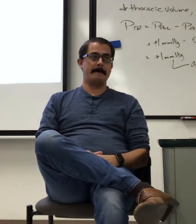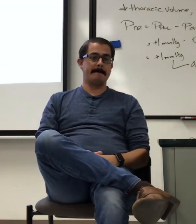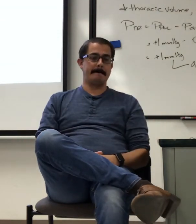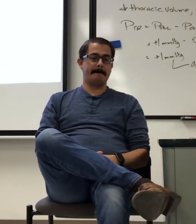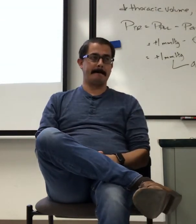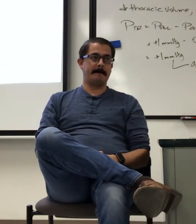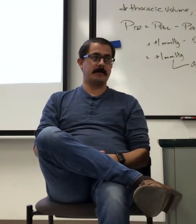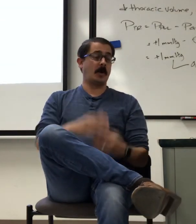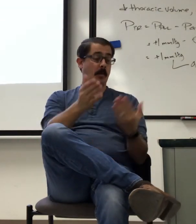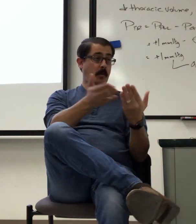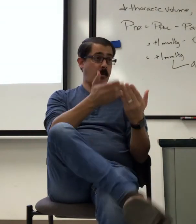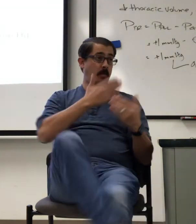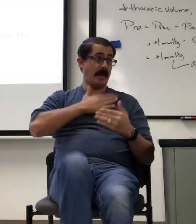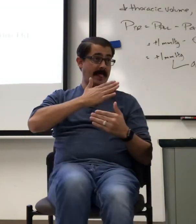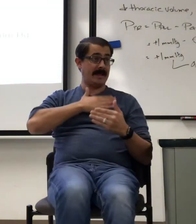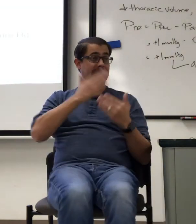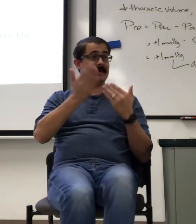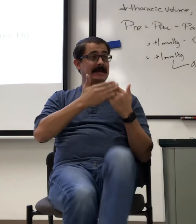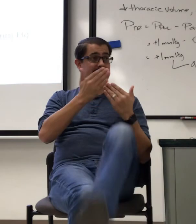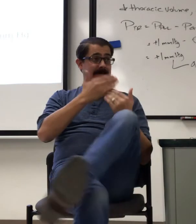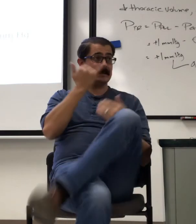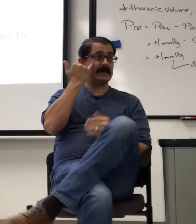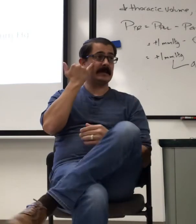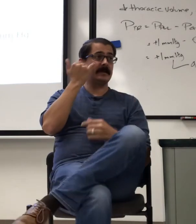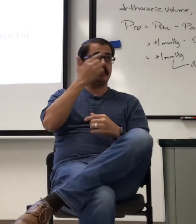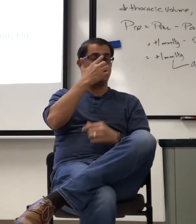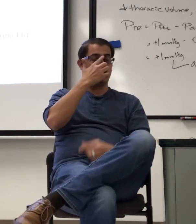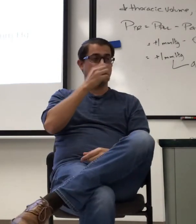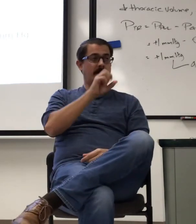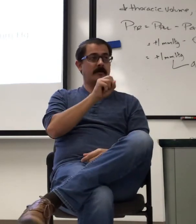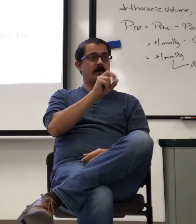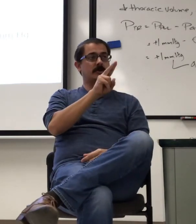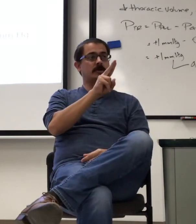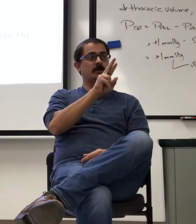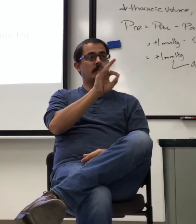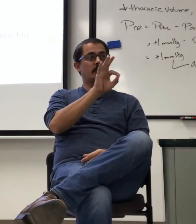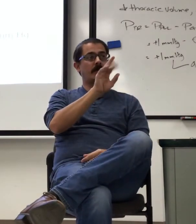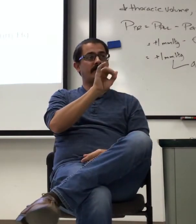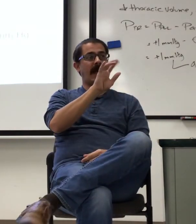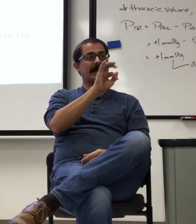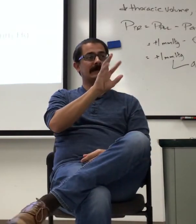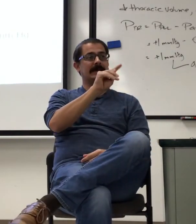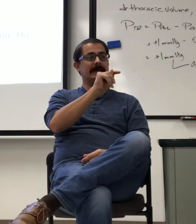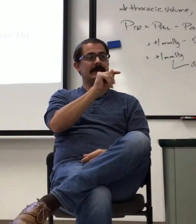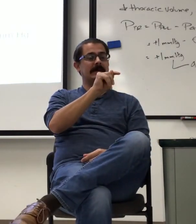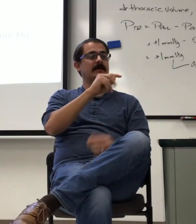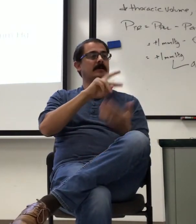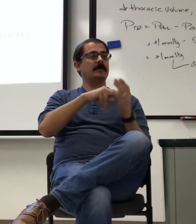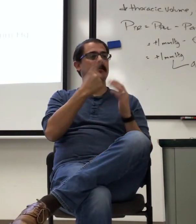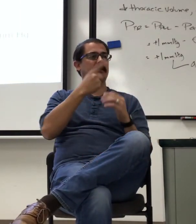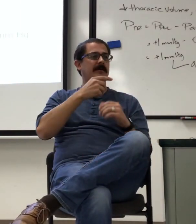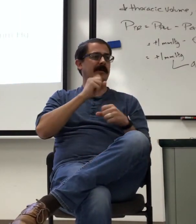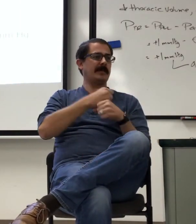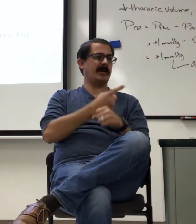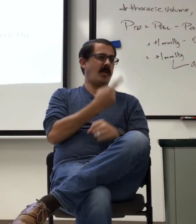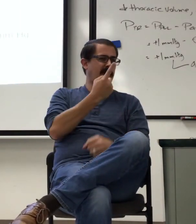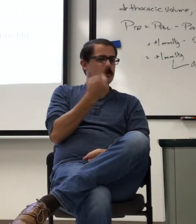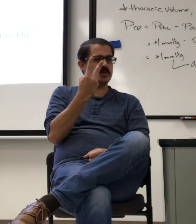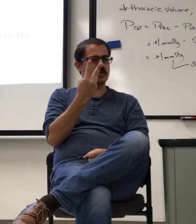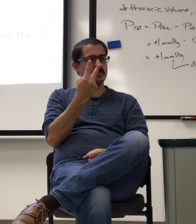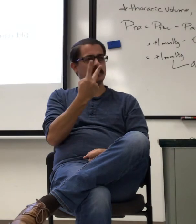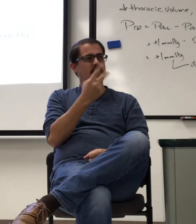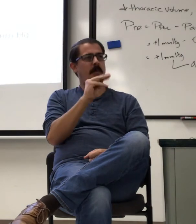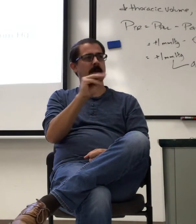So breathing's easy if you have surfactants. The surfactants mean you only have to generate just 1 or 2 millimeters of